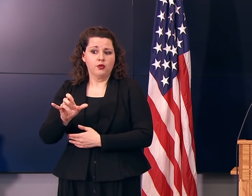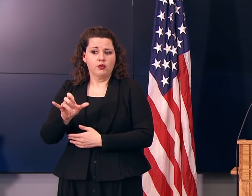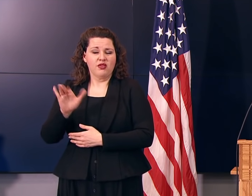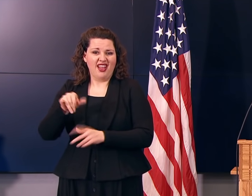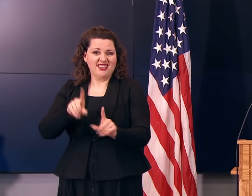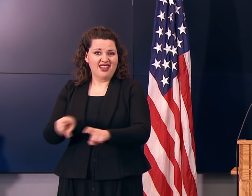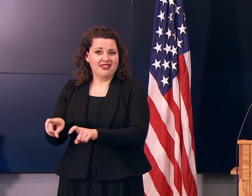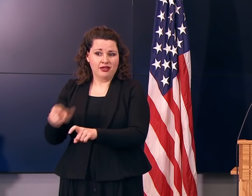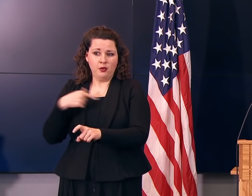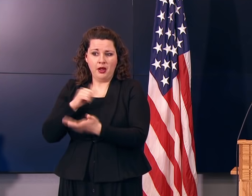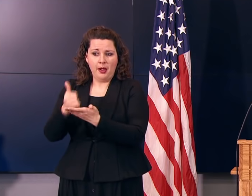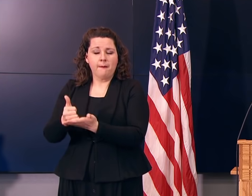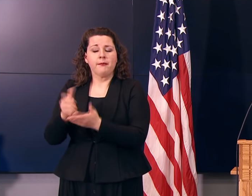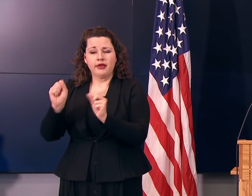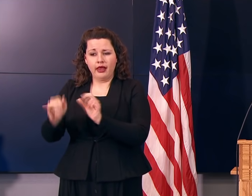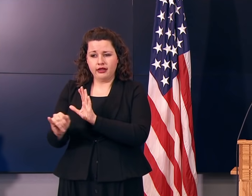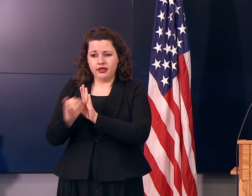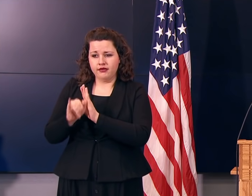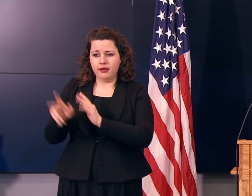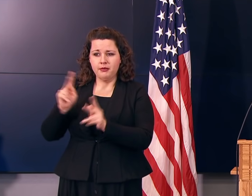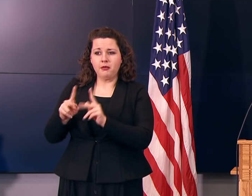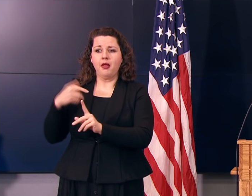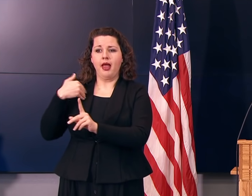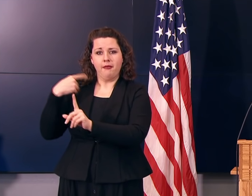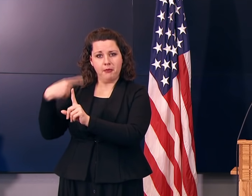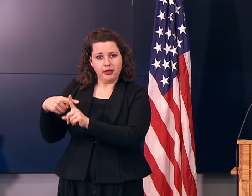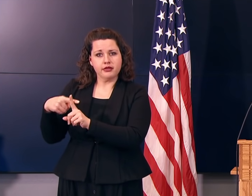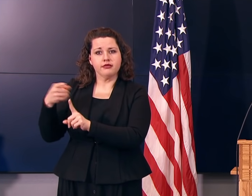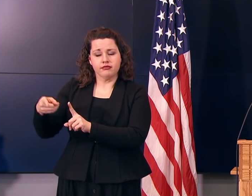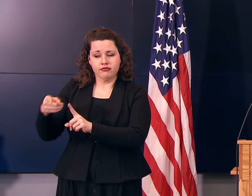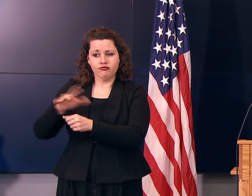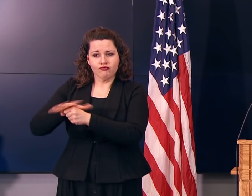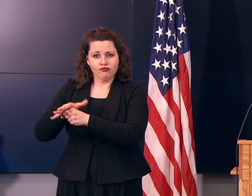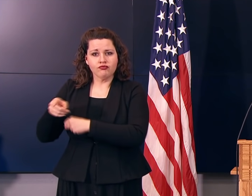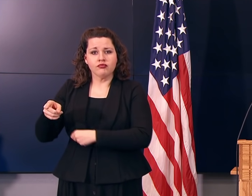so that we can identify those that have tested positive. We're doing both